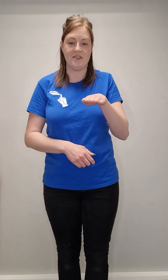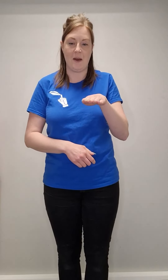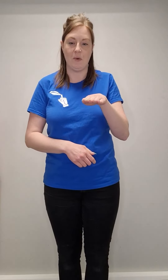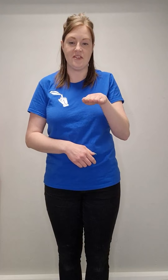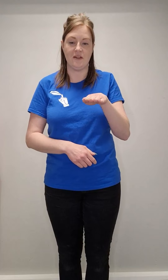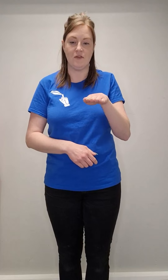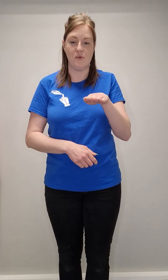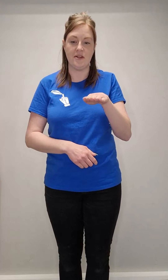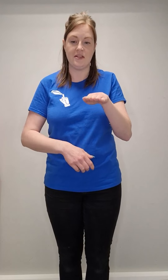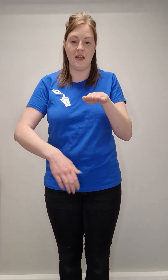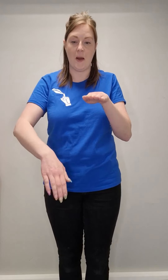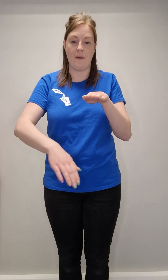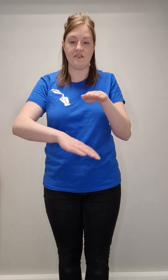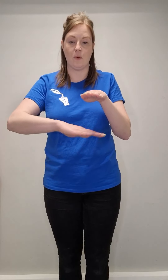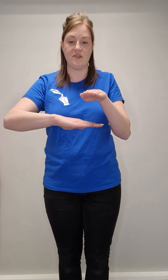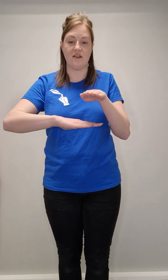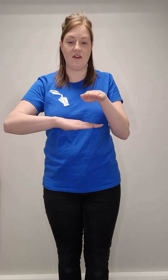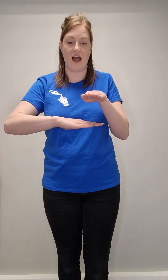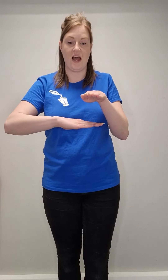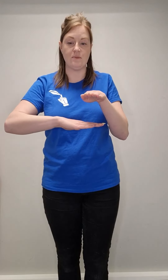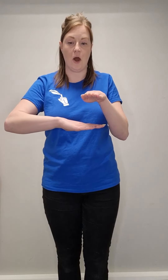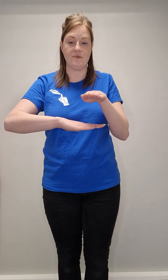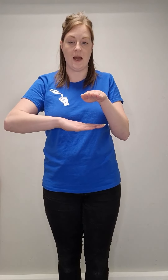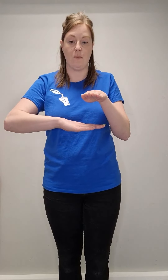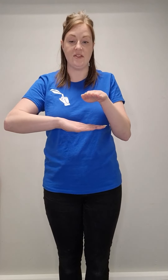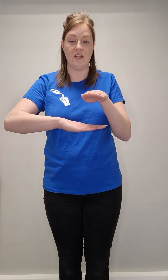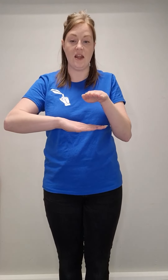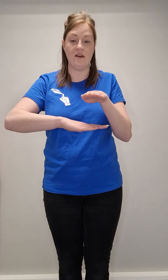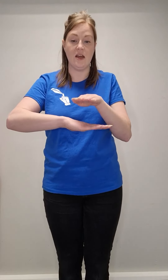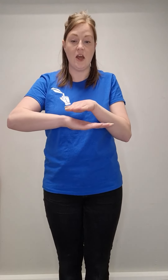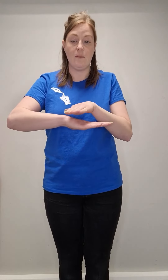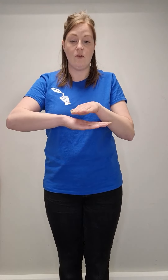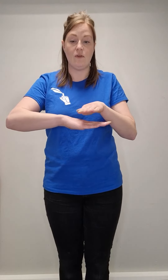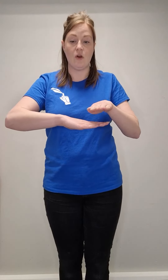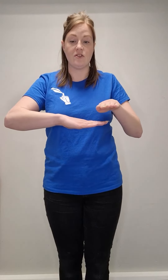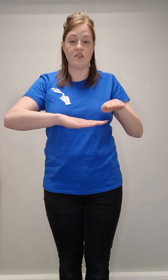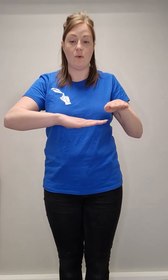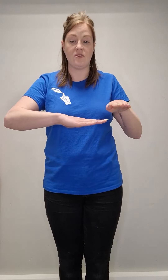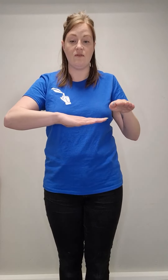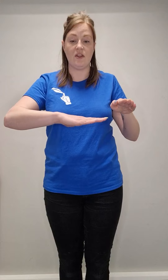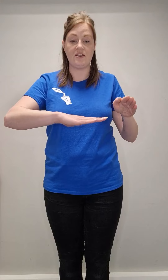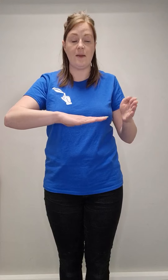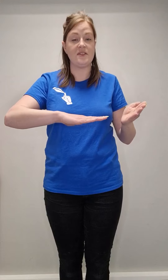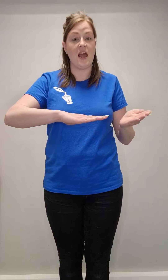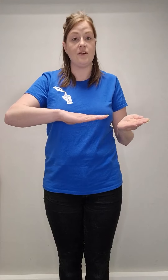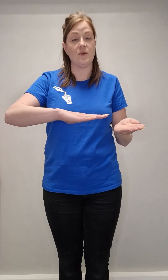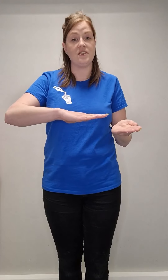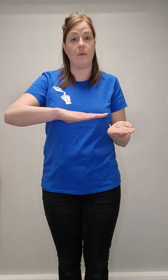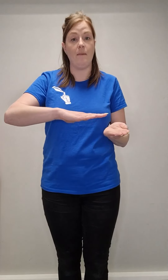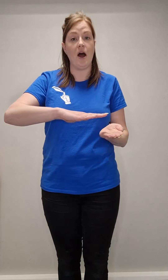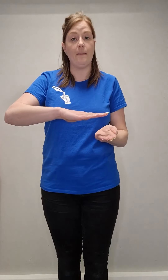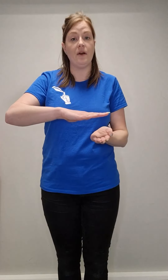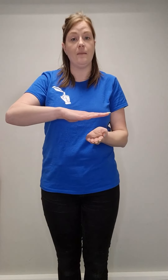down pointing forward, above supporting flat hand, palm down pointing in, move along to supporting fingertips and twist the palm up